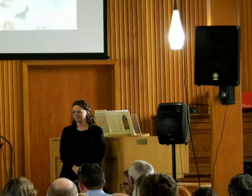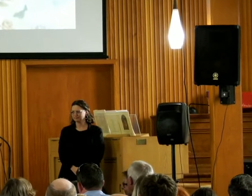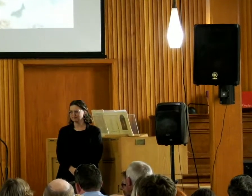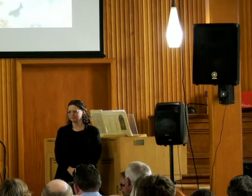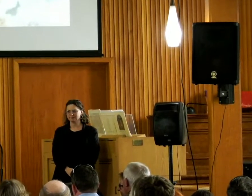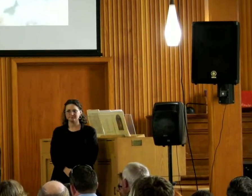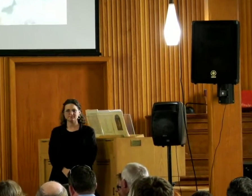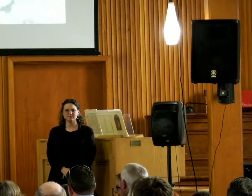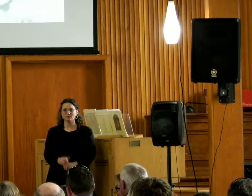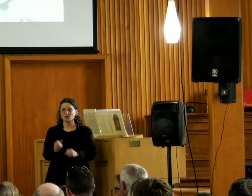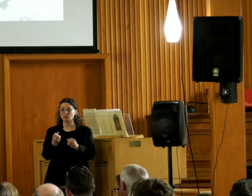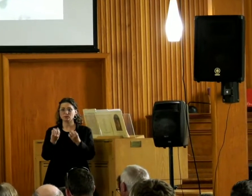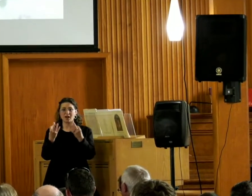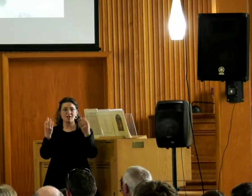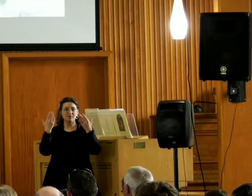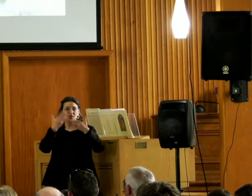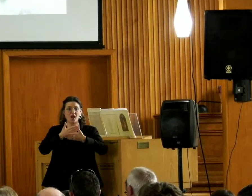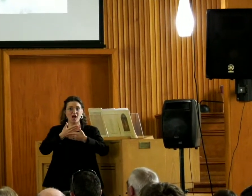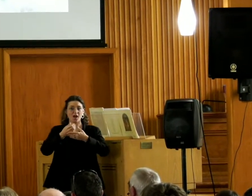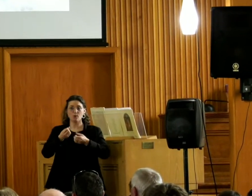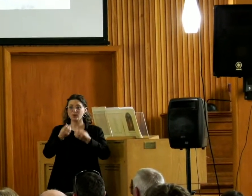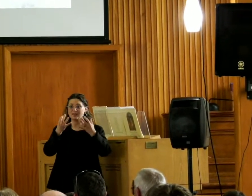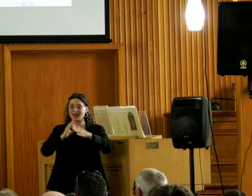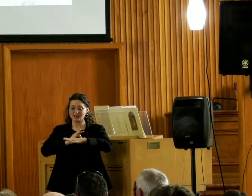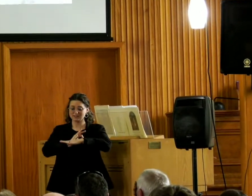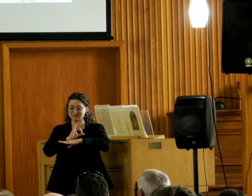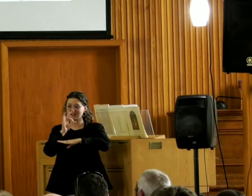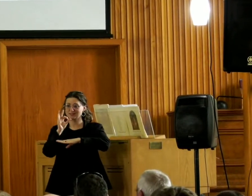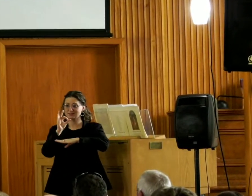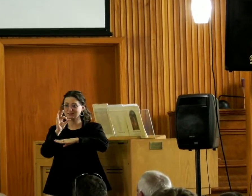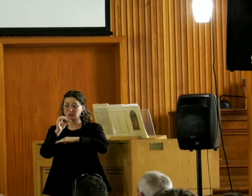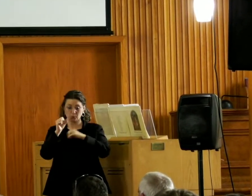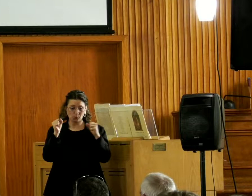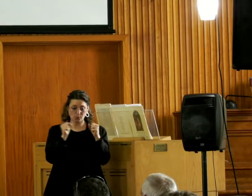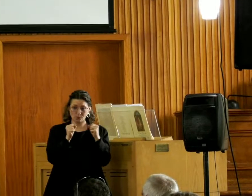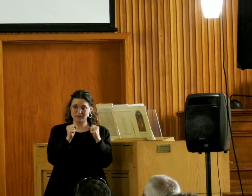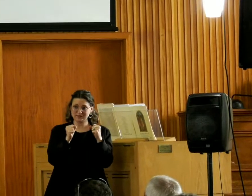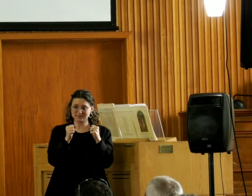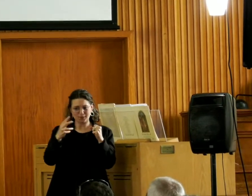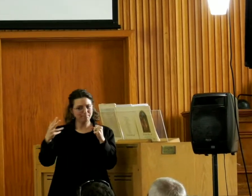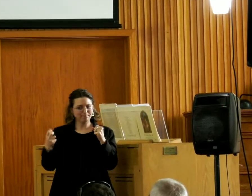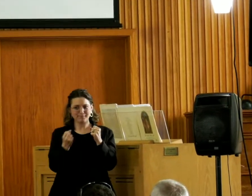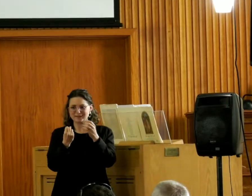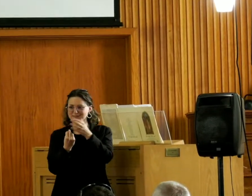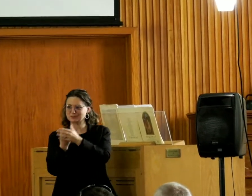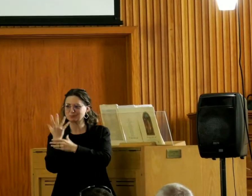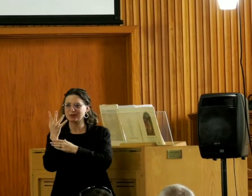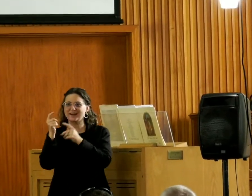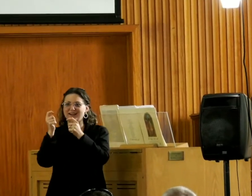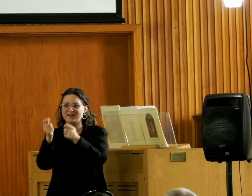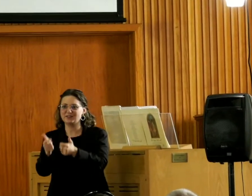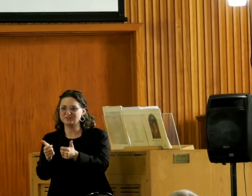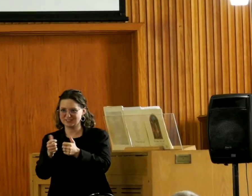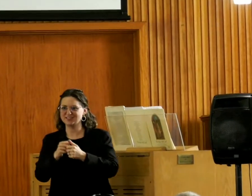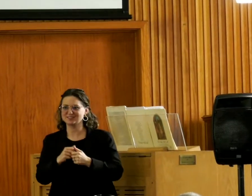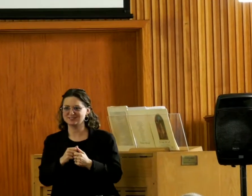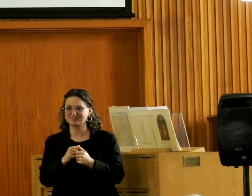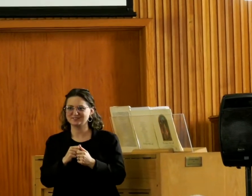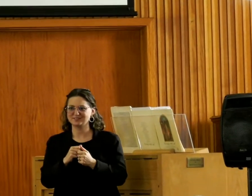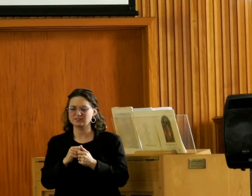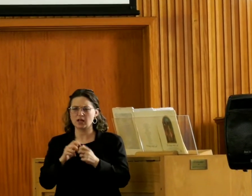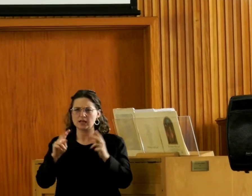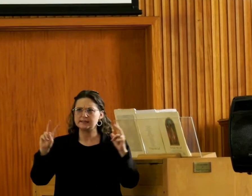no night without a dawning, no winter without a spring. And beyond the